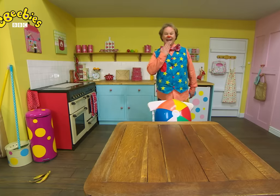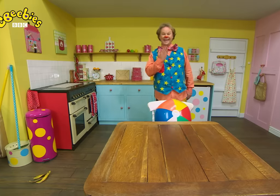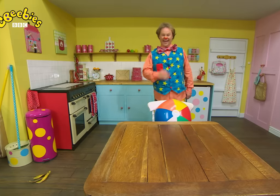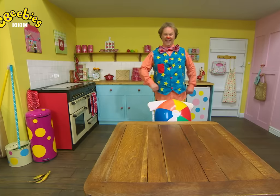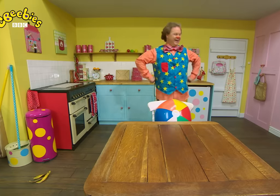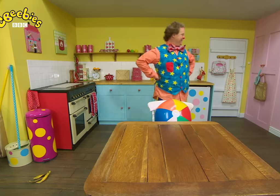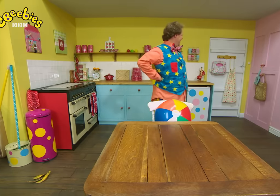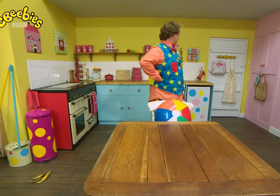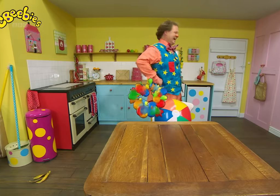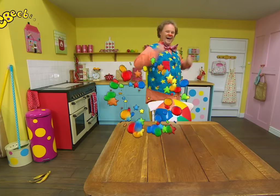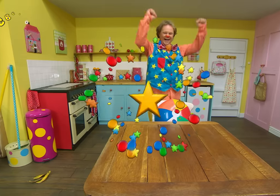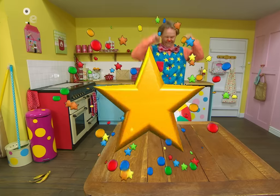Thank you.